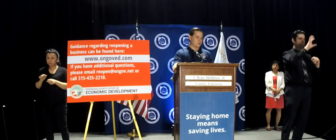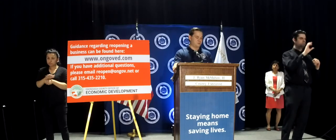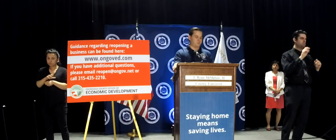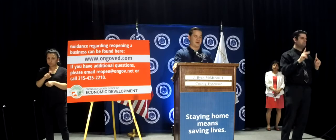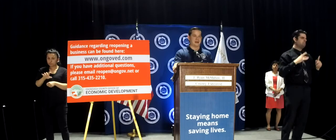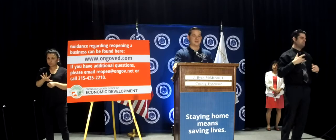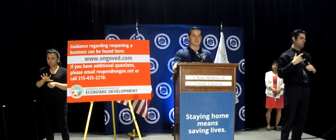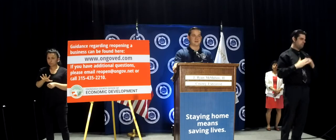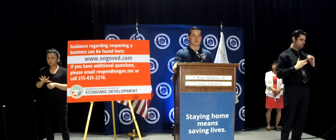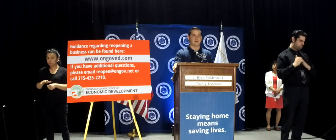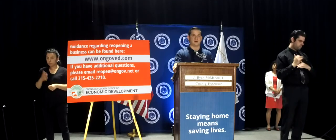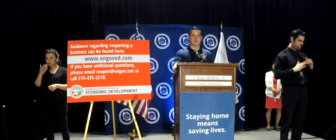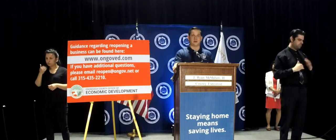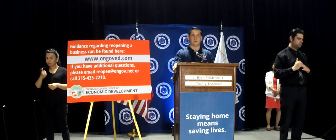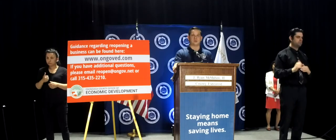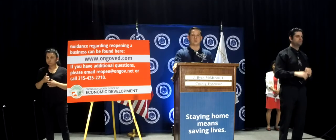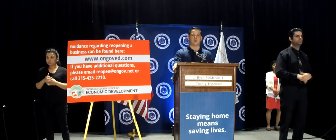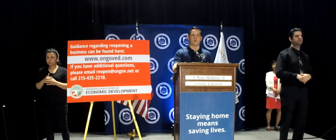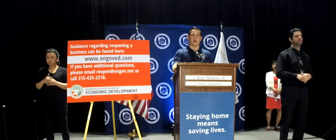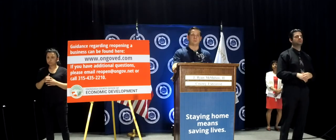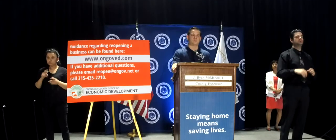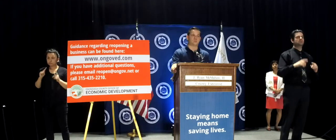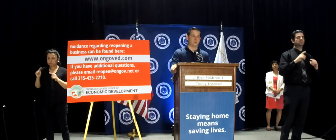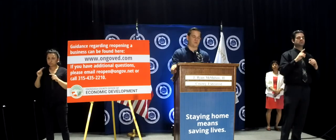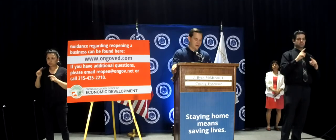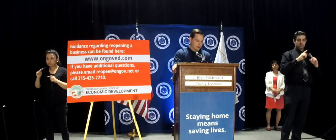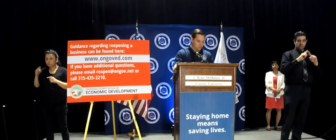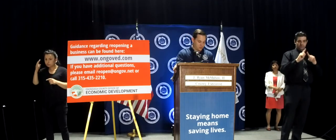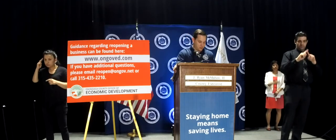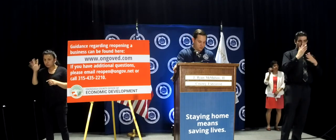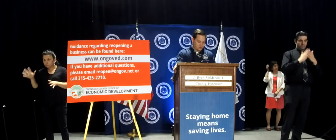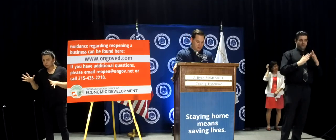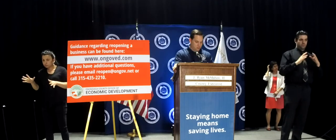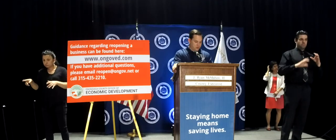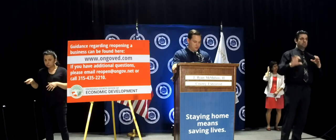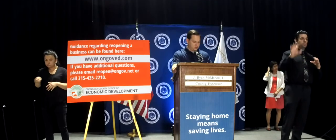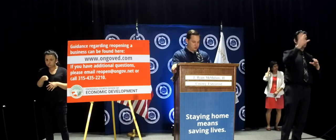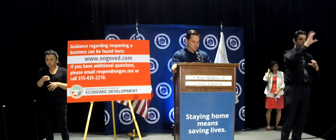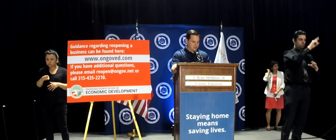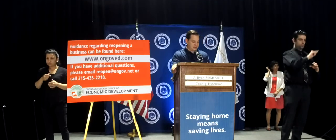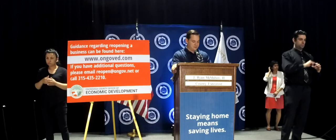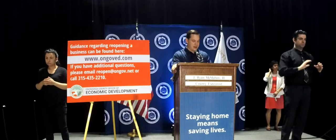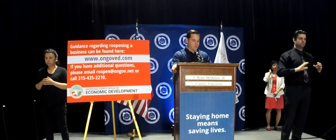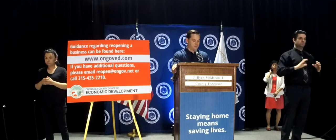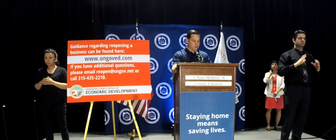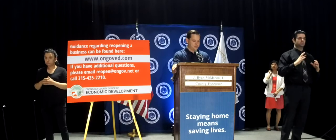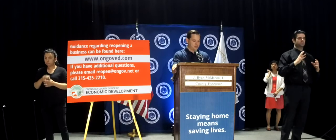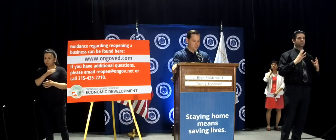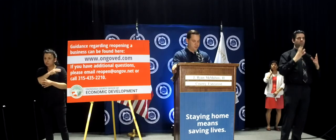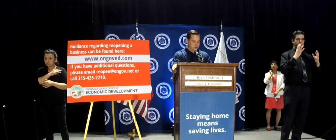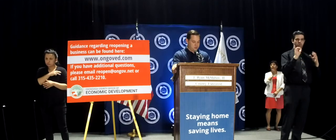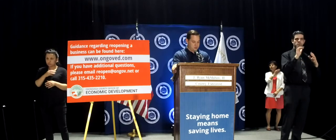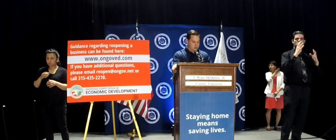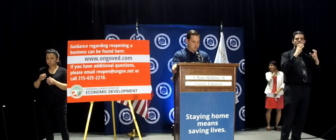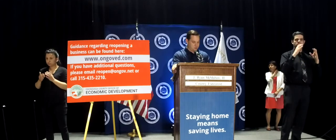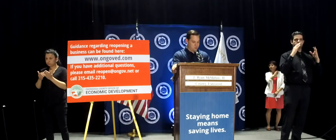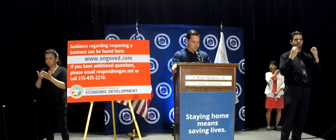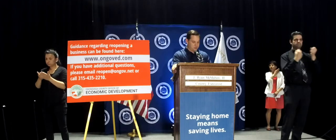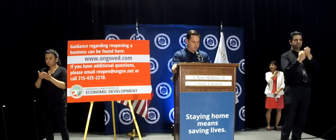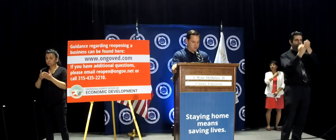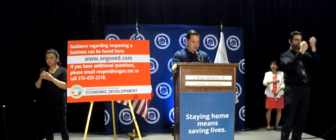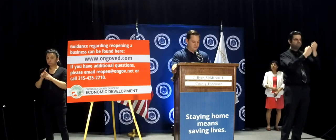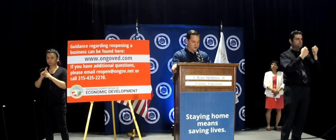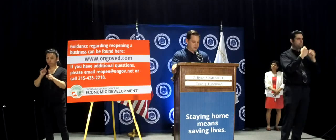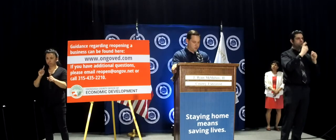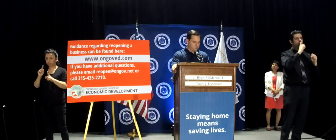or are there different pockets that are there that we just don't know about? We'll find out. Again, I want to thank Chairman Dave Knapp for his help